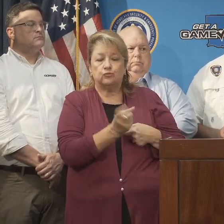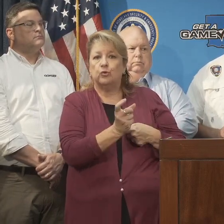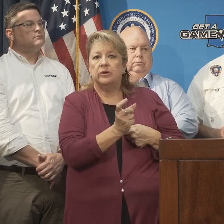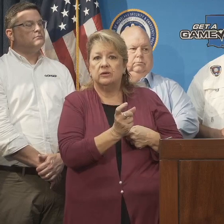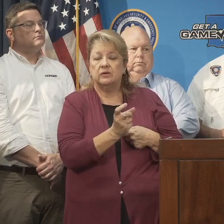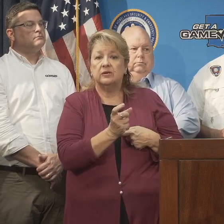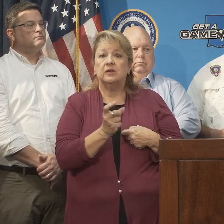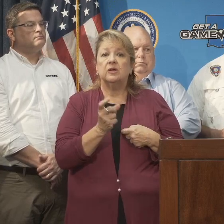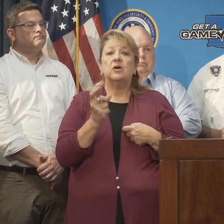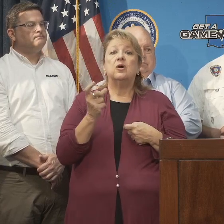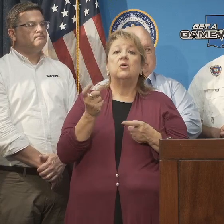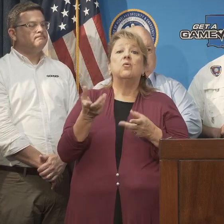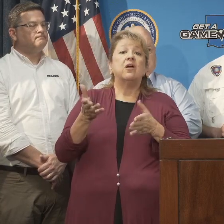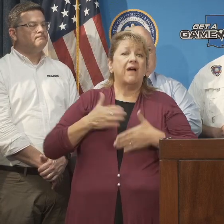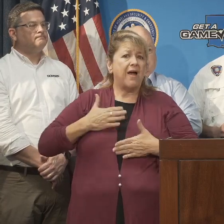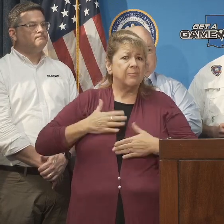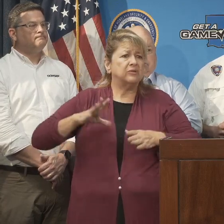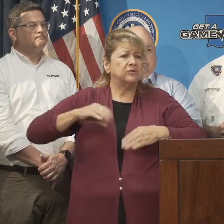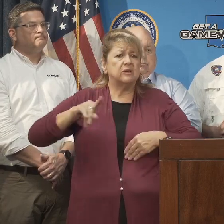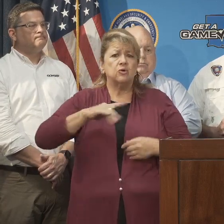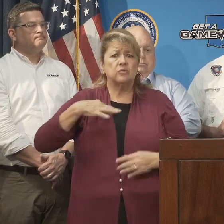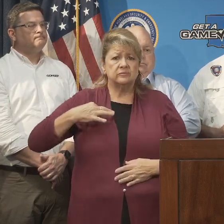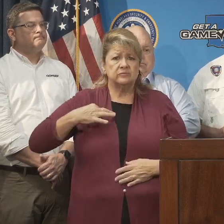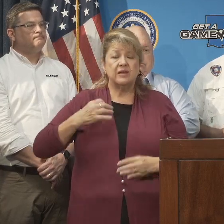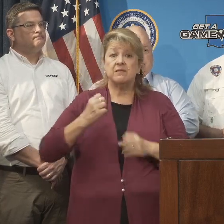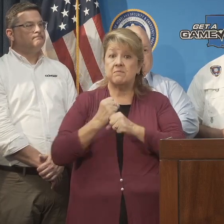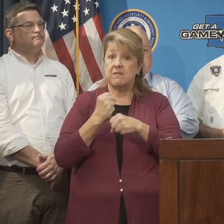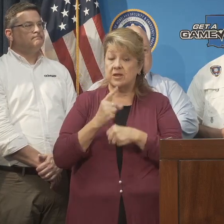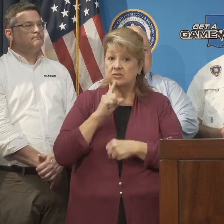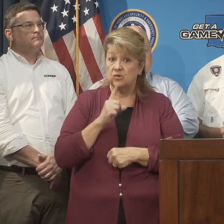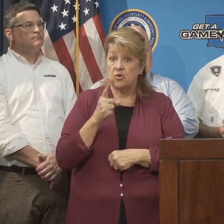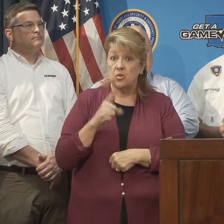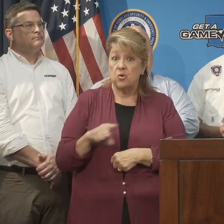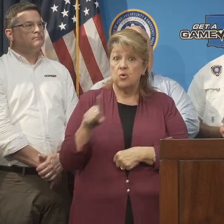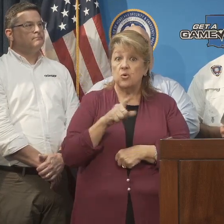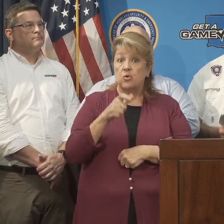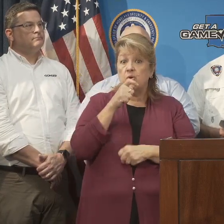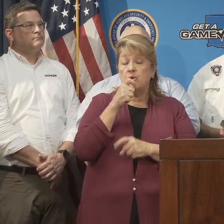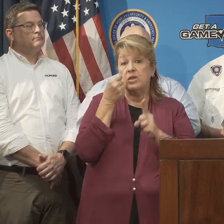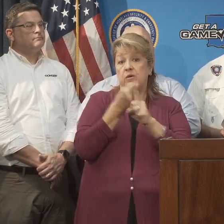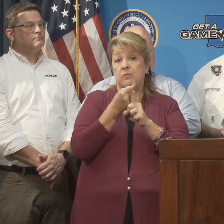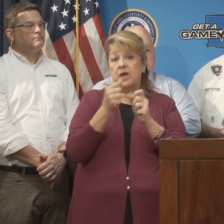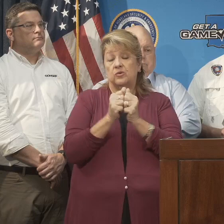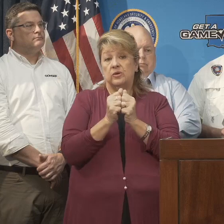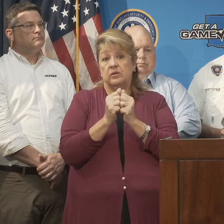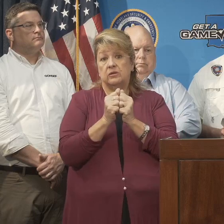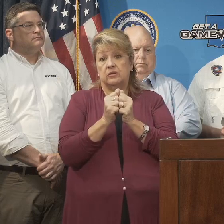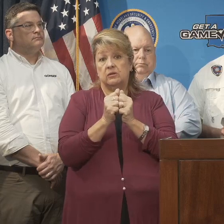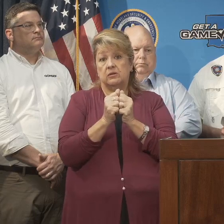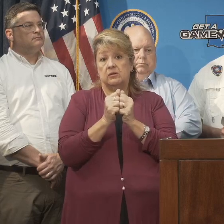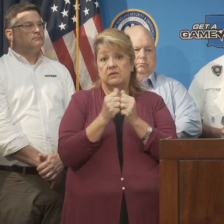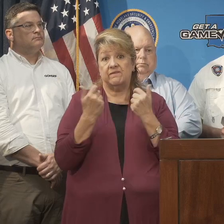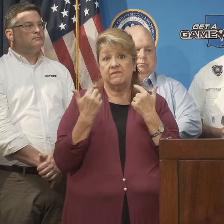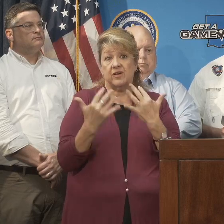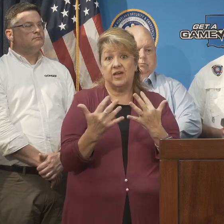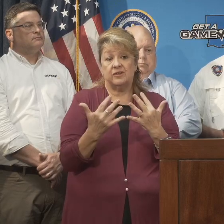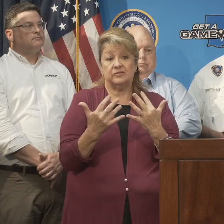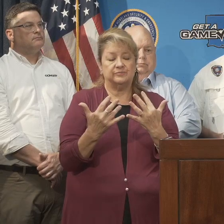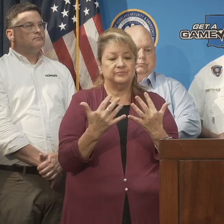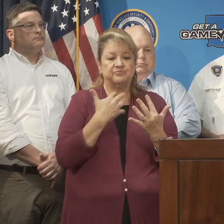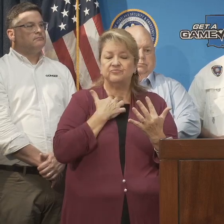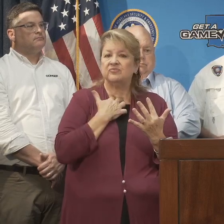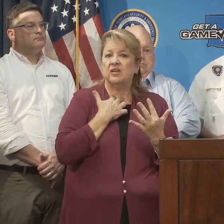been food loss, and in this specific case, we want to make sure that those who have been impacted by these fires, who have